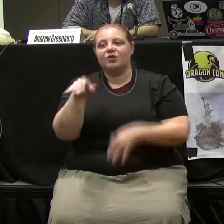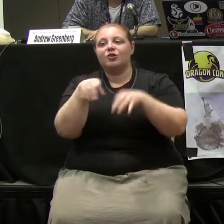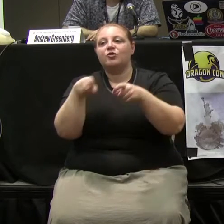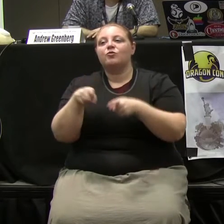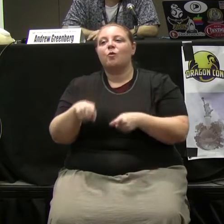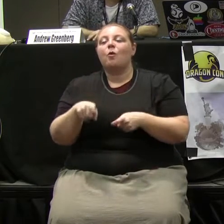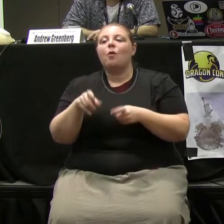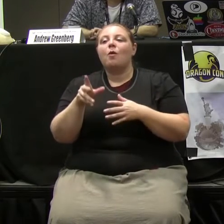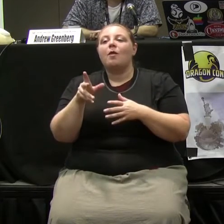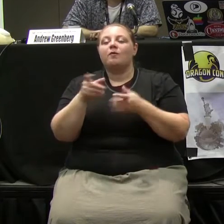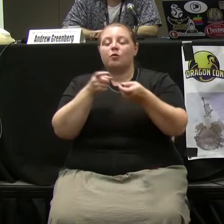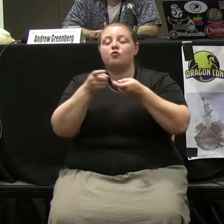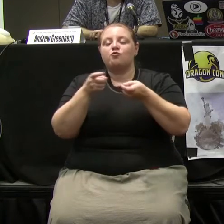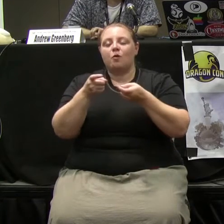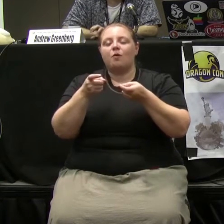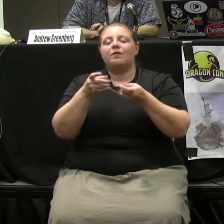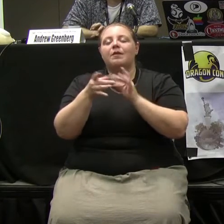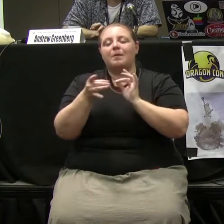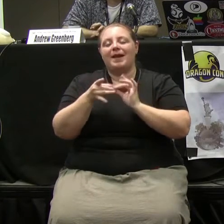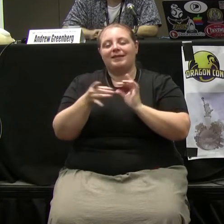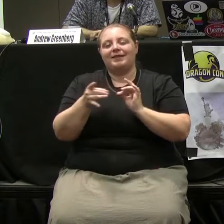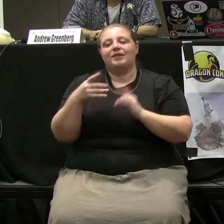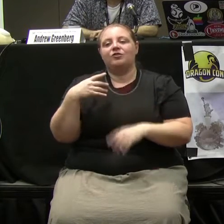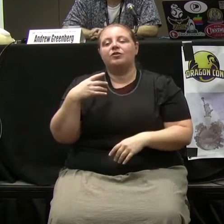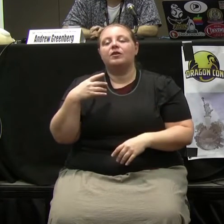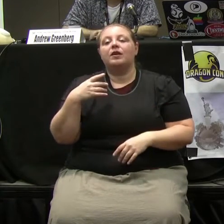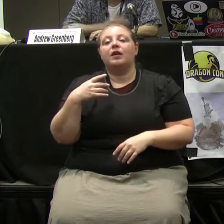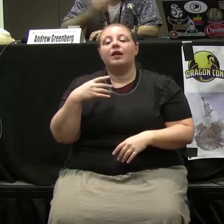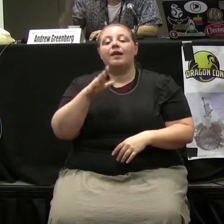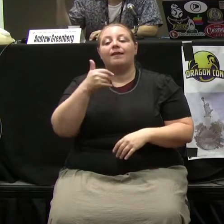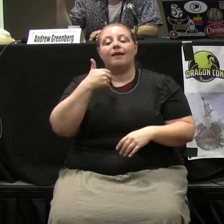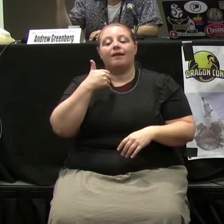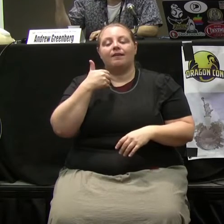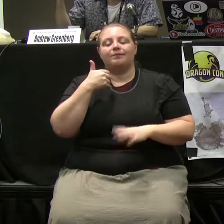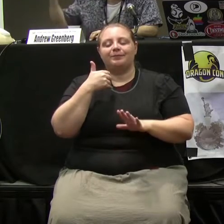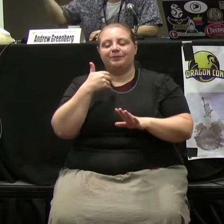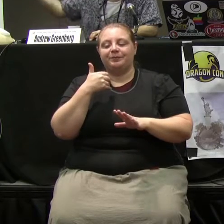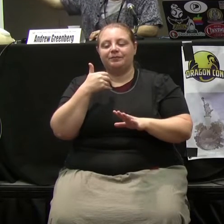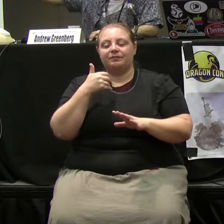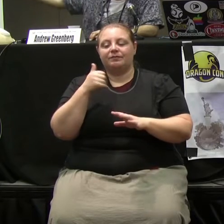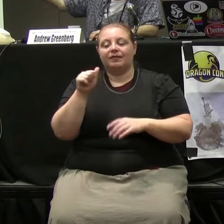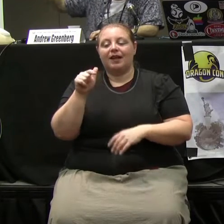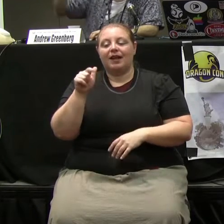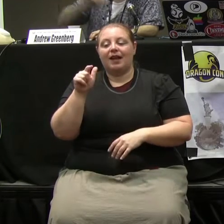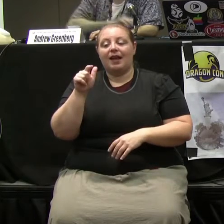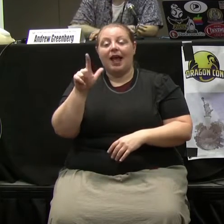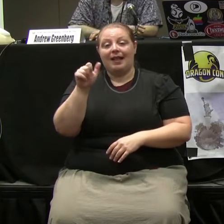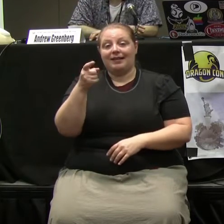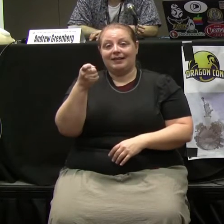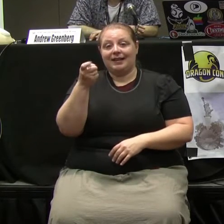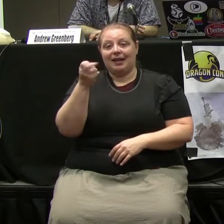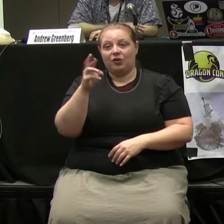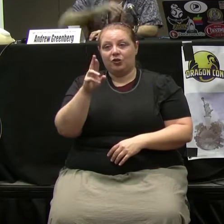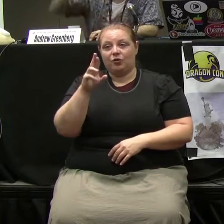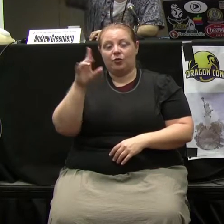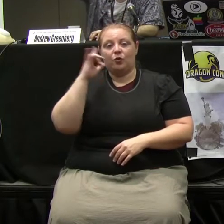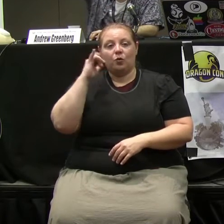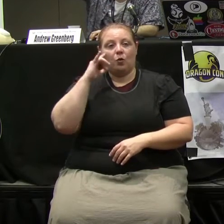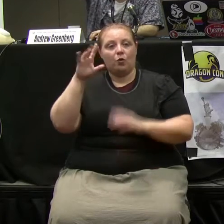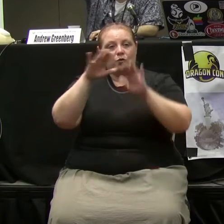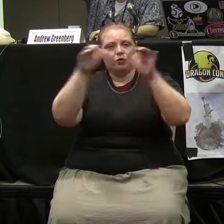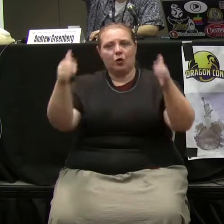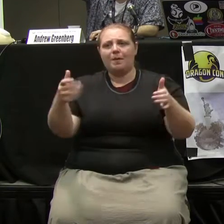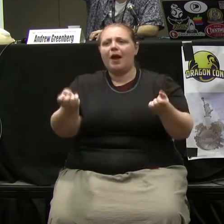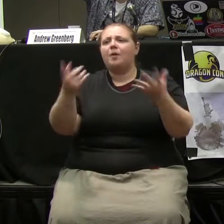D.C. Lobbyists have a great deal of power under the state, Alexander the Golden Dome, right down the street from us here. How many of you